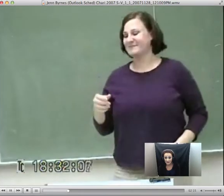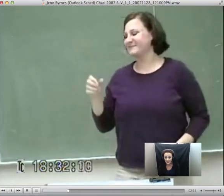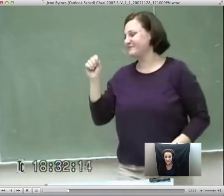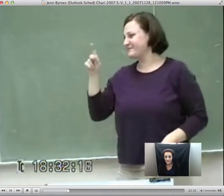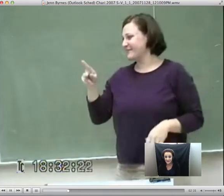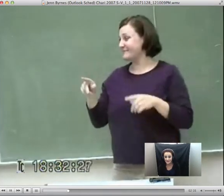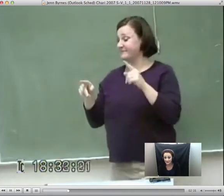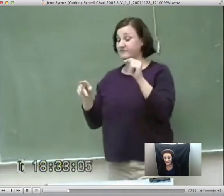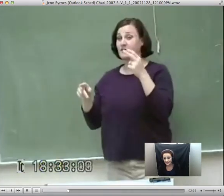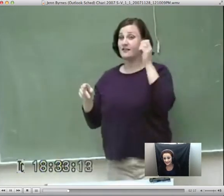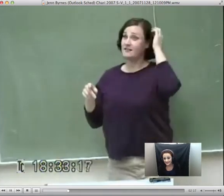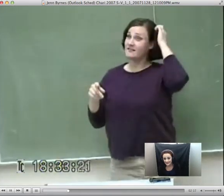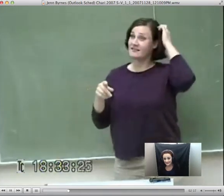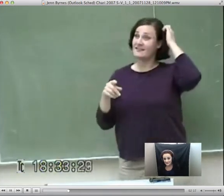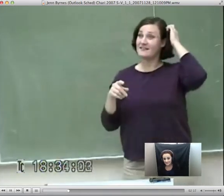I do?